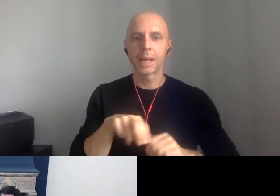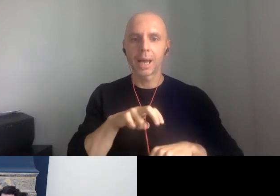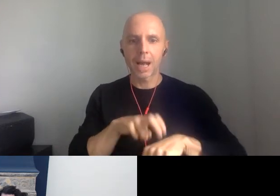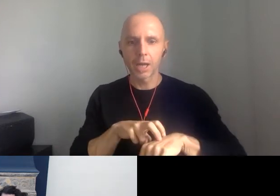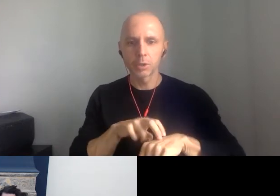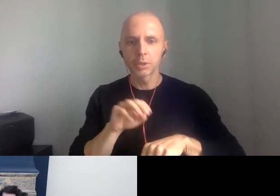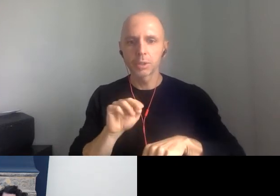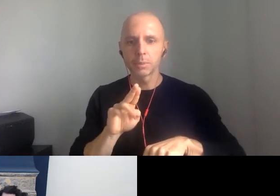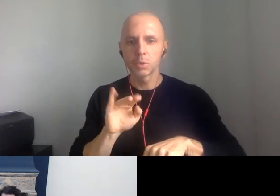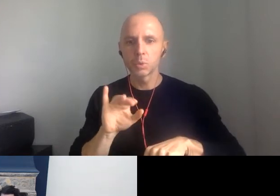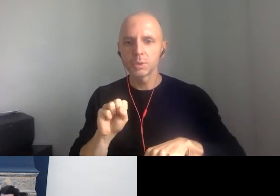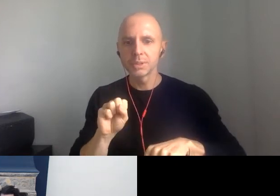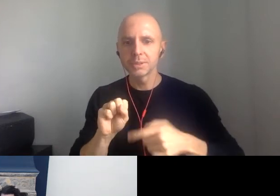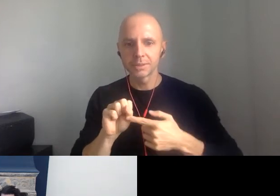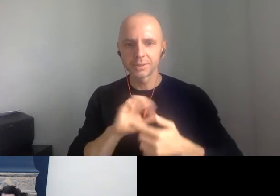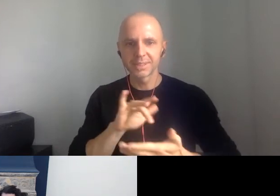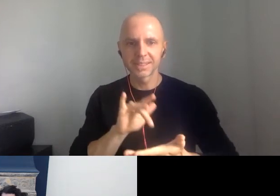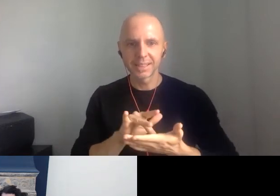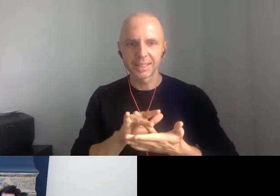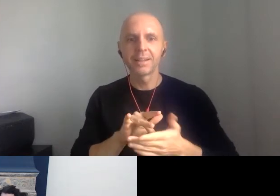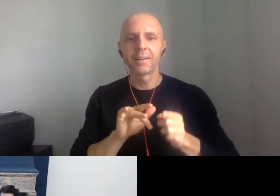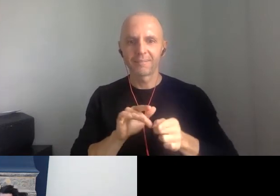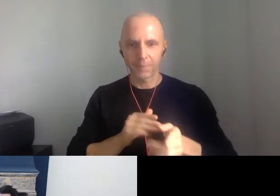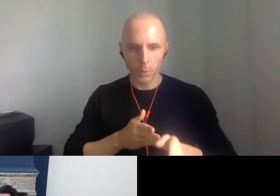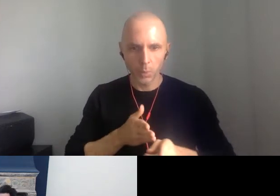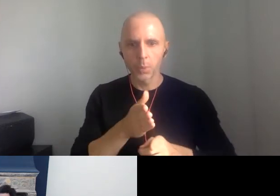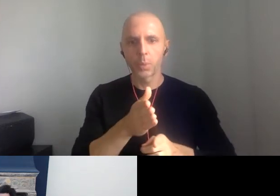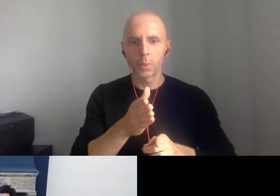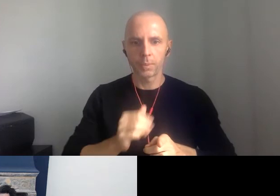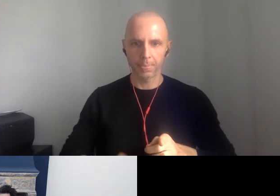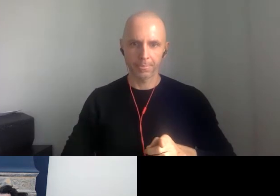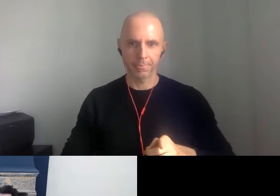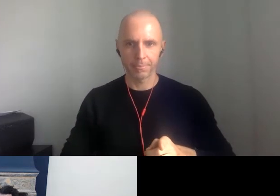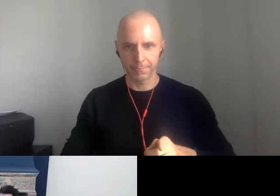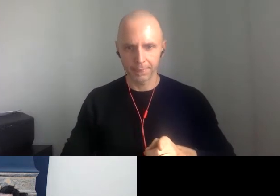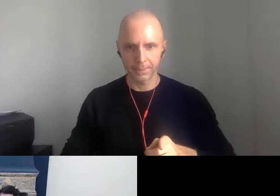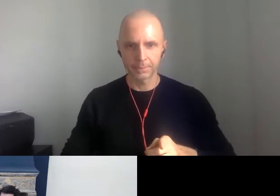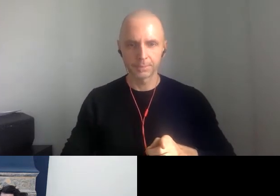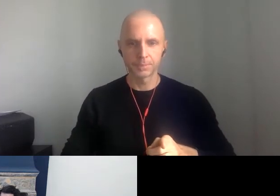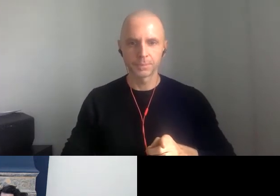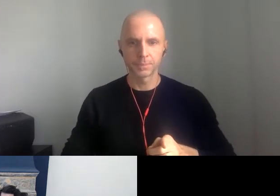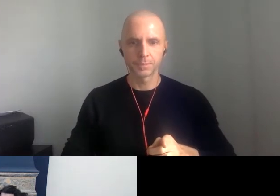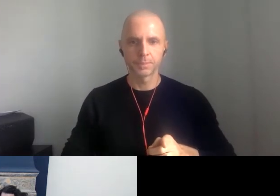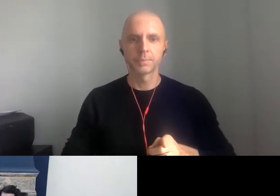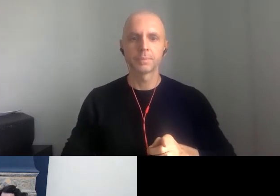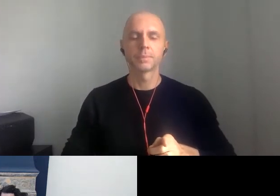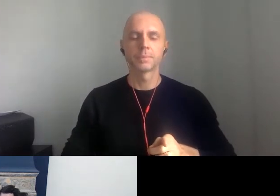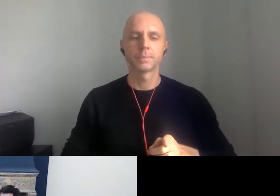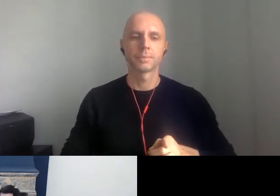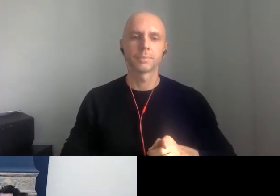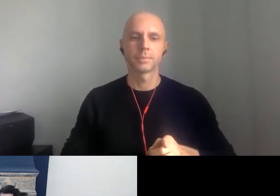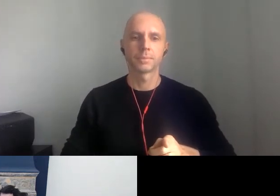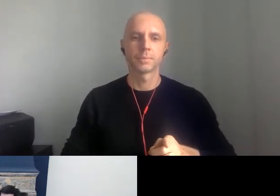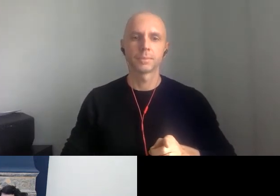small strip of the bedding that once used to go around them. Then the drawings that we've, the scale drawings we've put together to